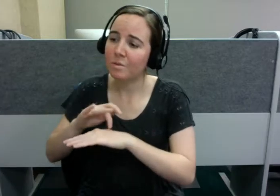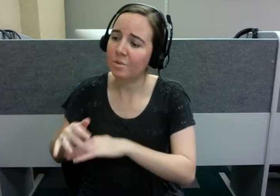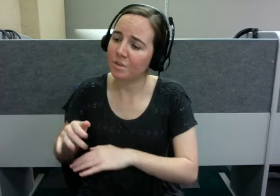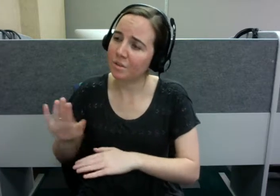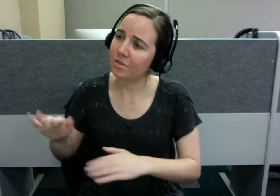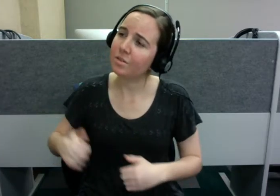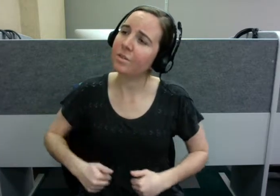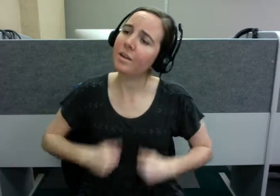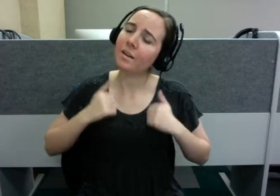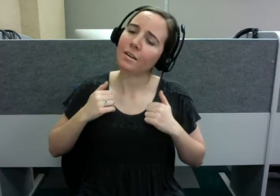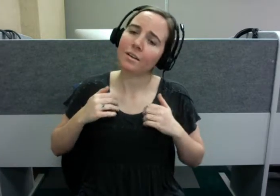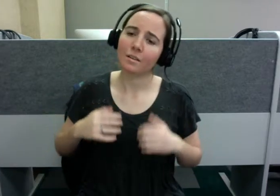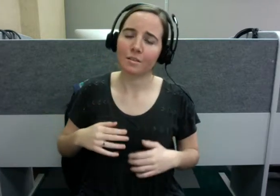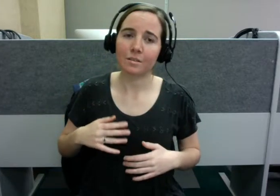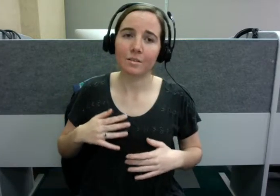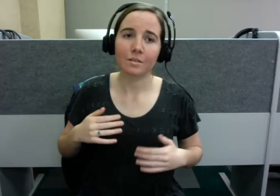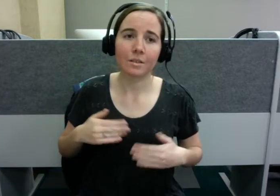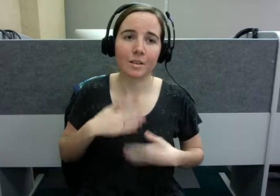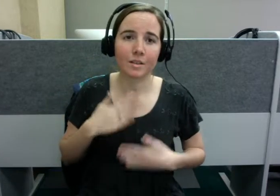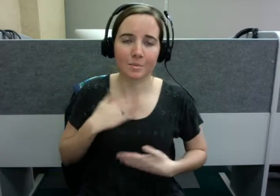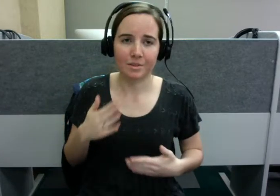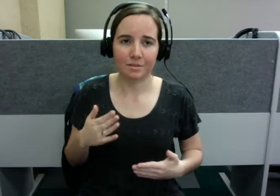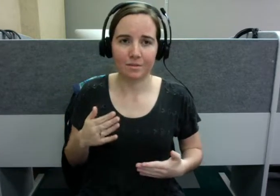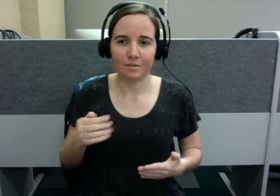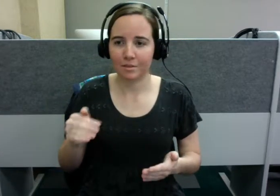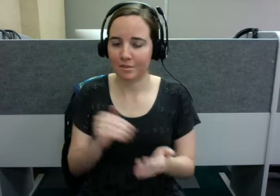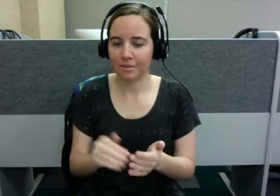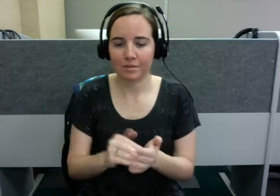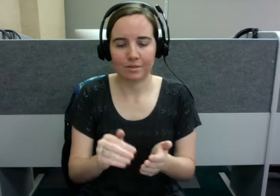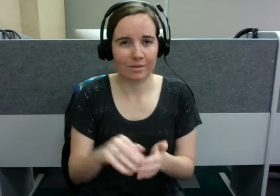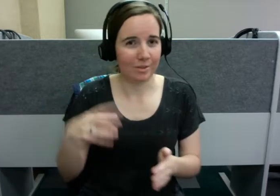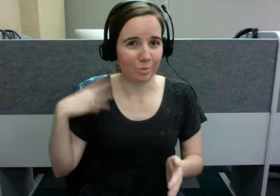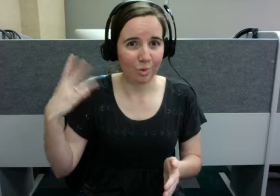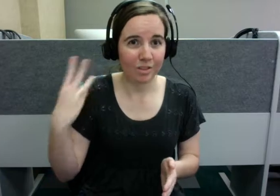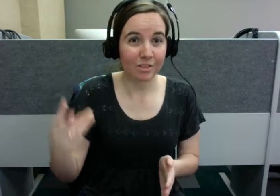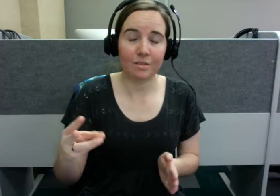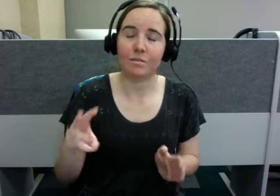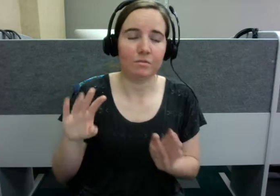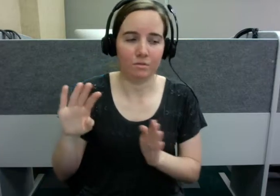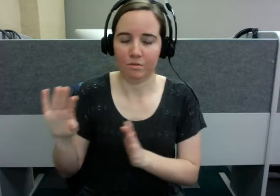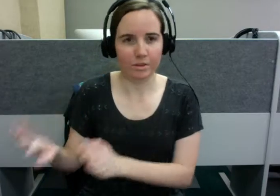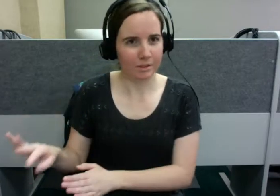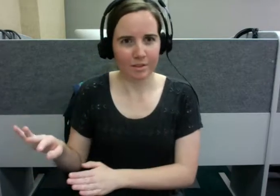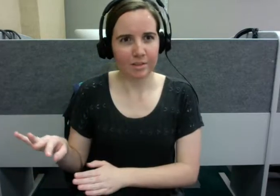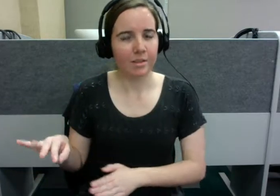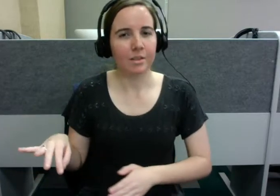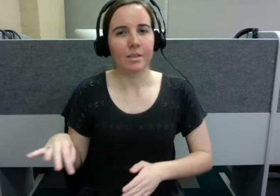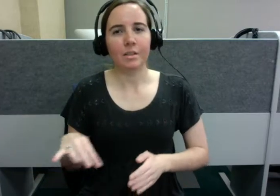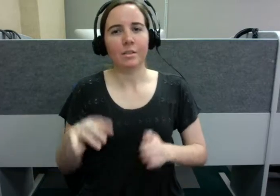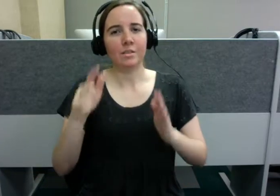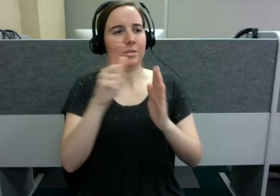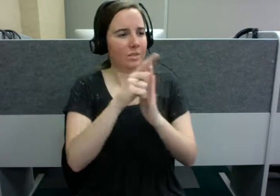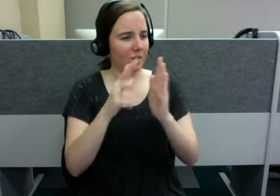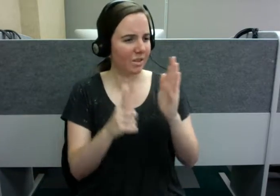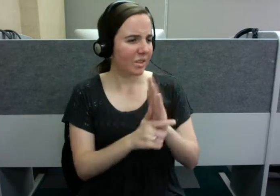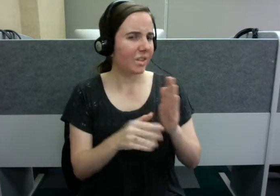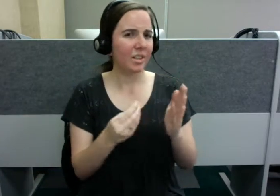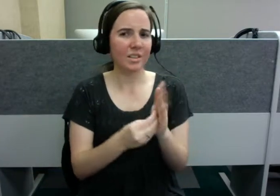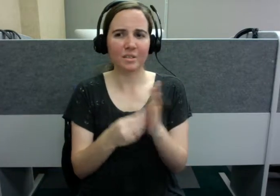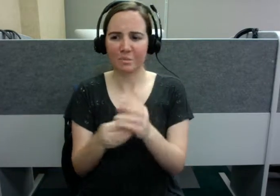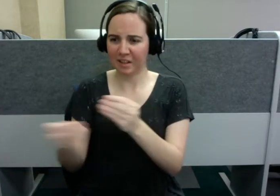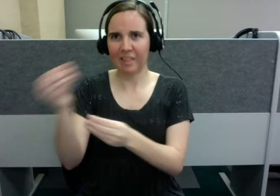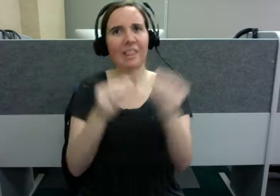there, over and over again and again. Washington, I can't even begin to talk about the deals and policies in place that affect the bottom